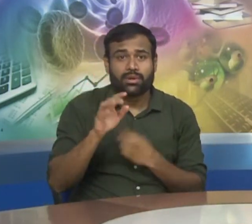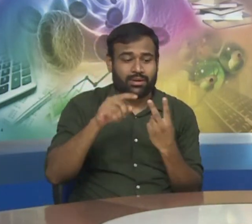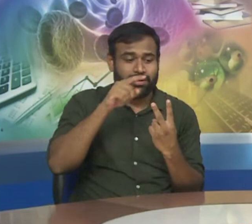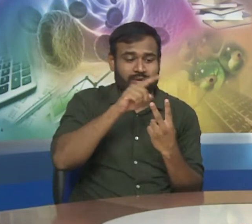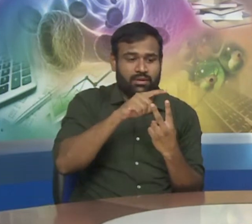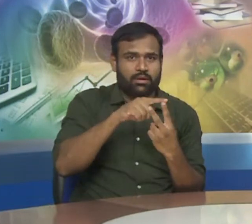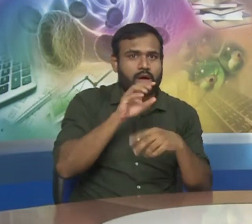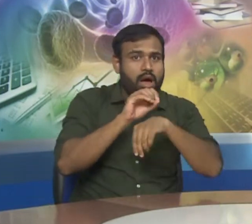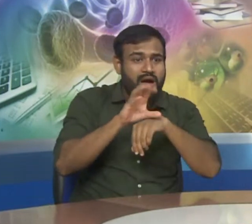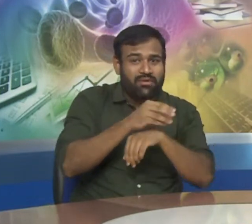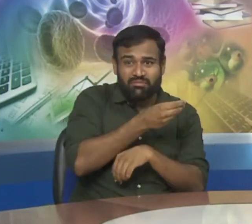Bound and not bound.